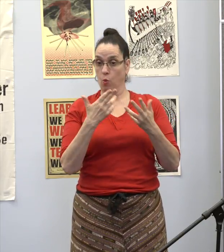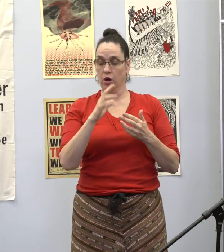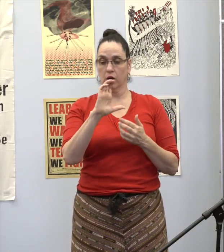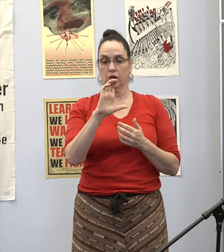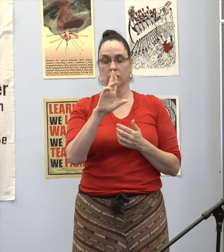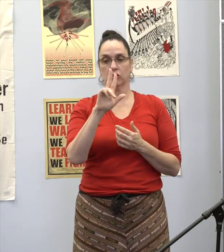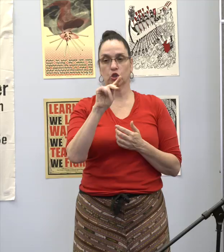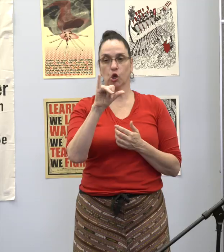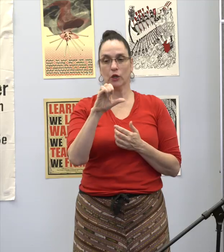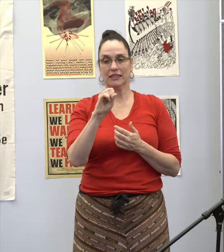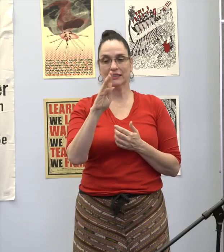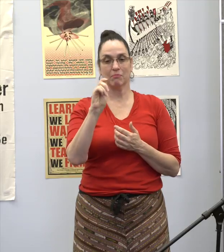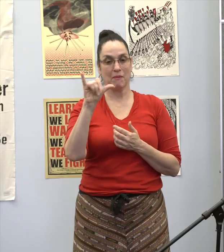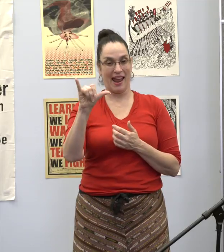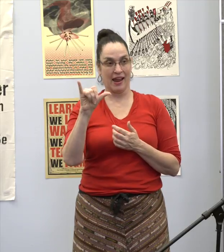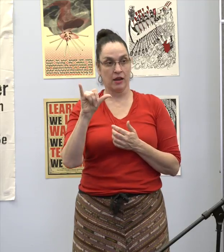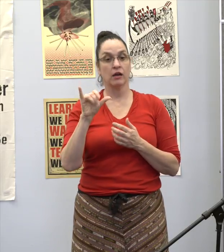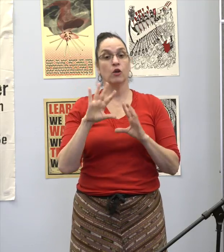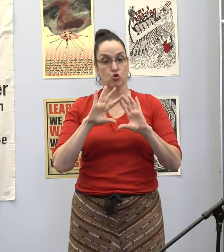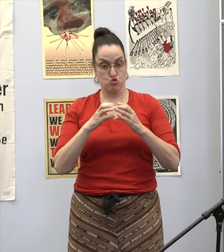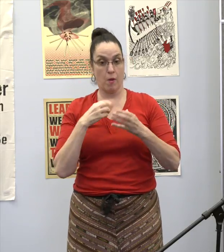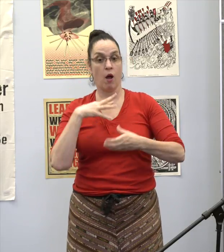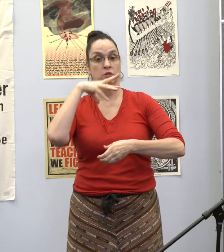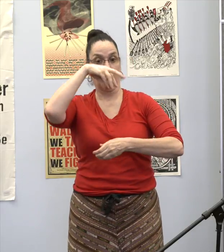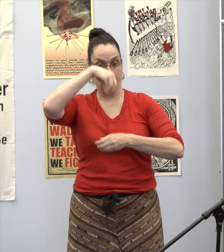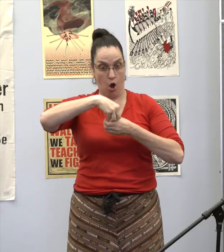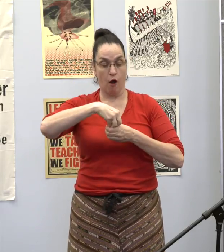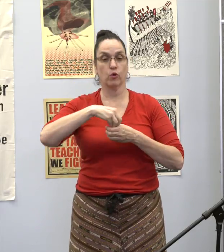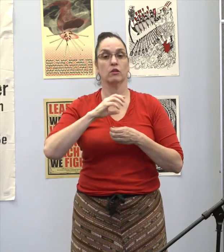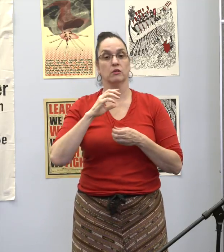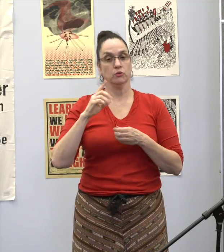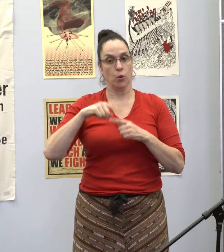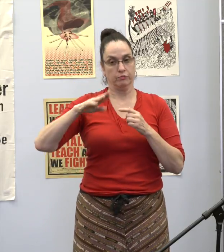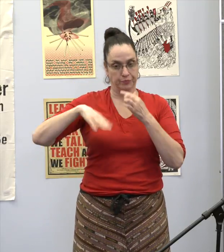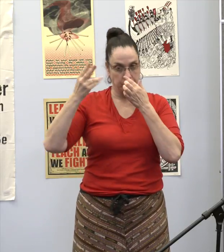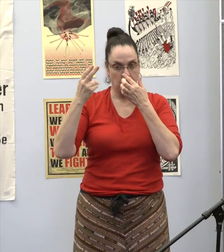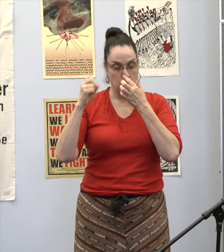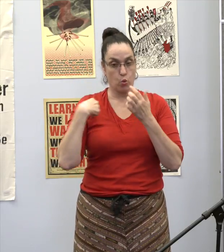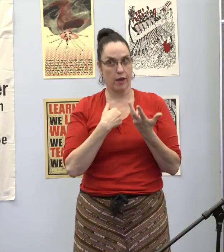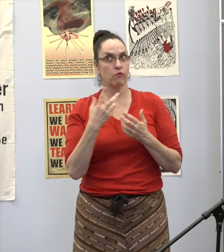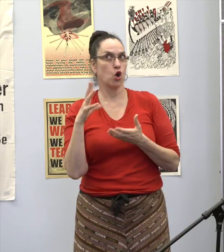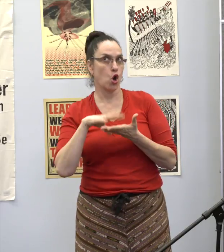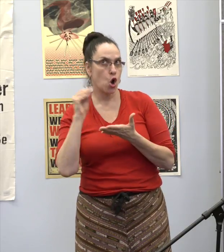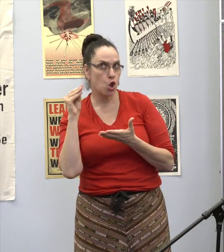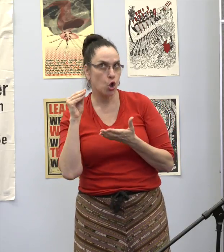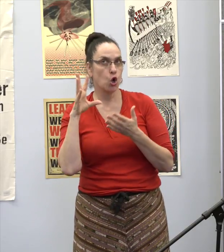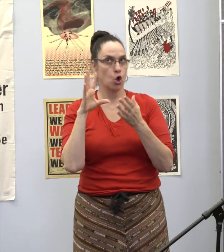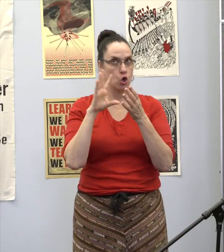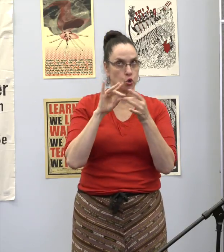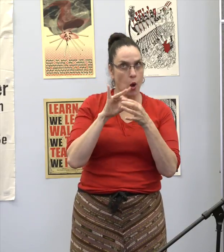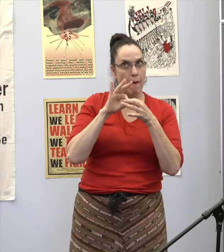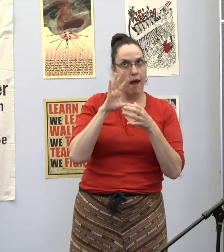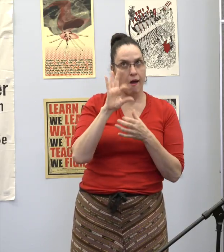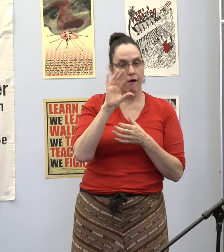group that I'm a part of and was a part of when I was in high school, For Your Voice, we learned about Fairfield and learned about the